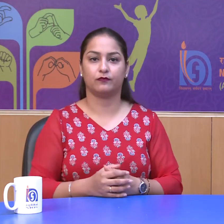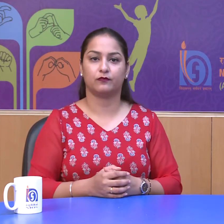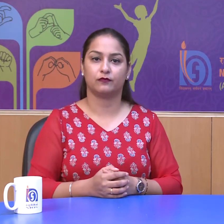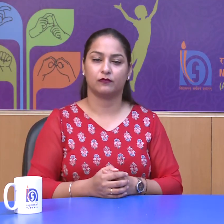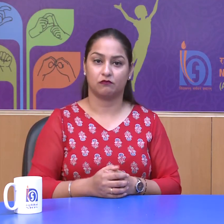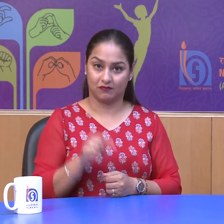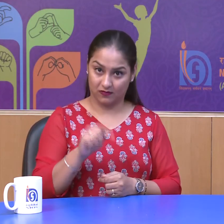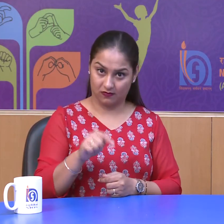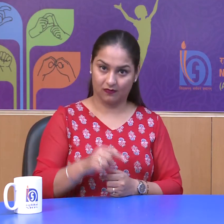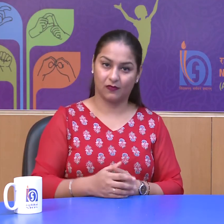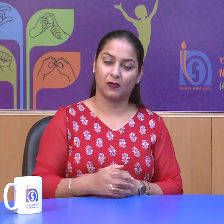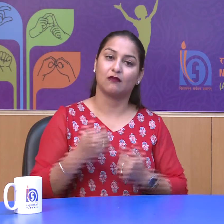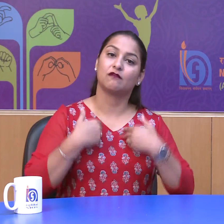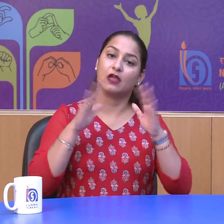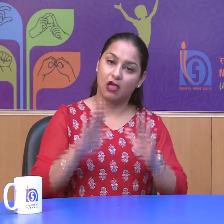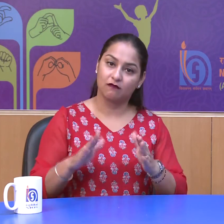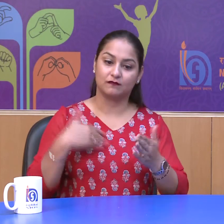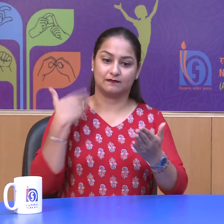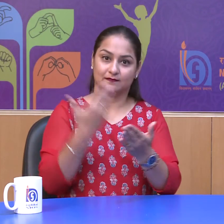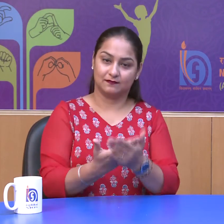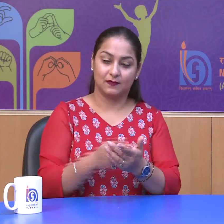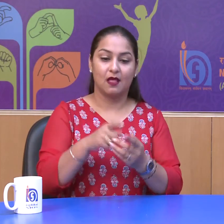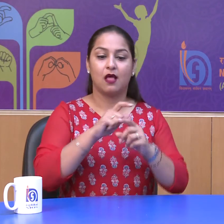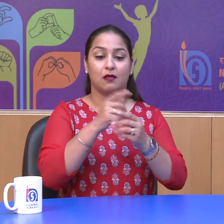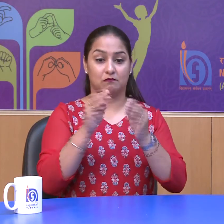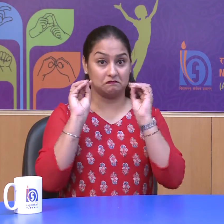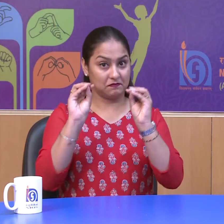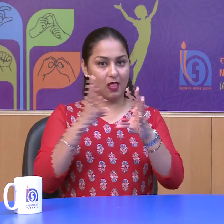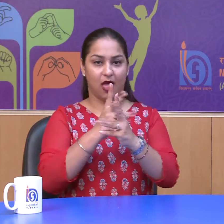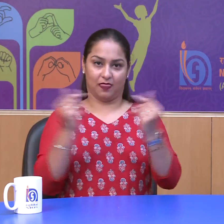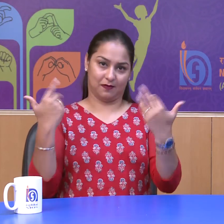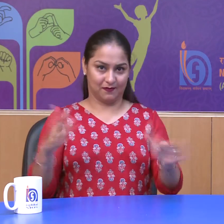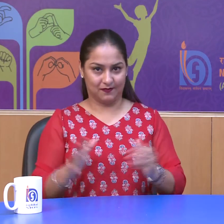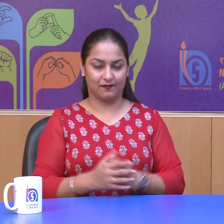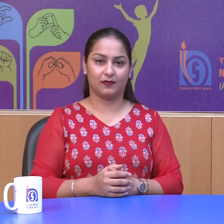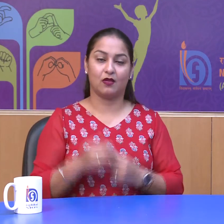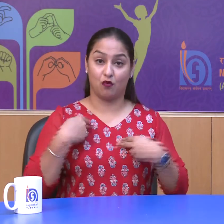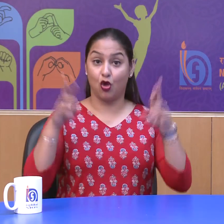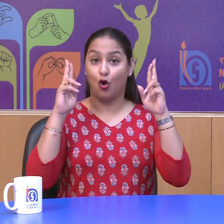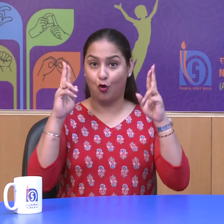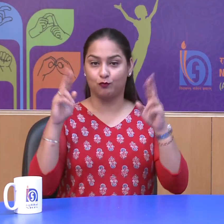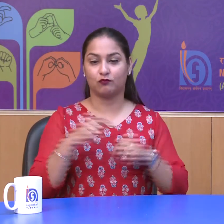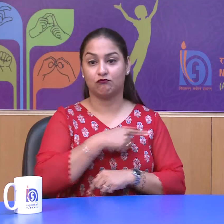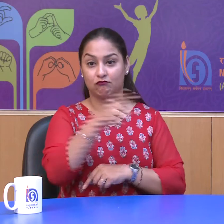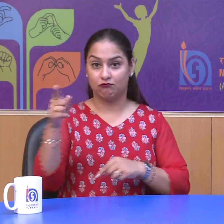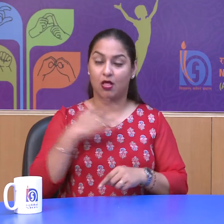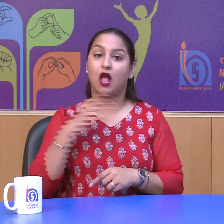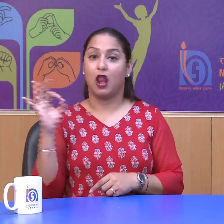With this, we have reached the end of today's lesson. I hope you liked watching